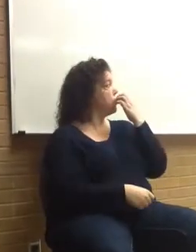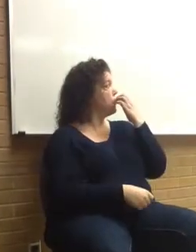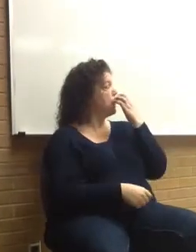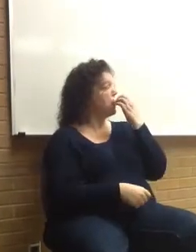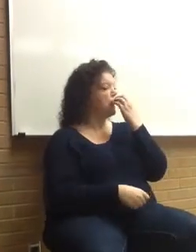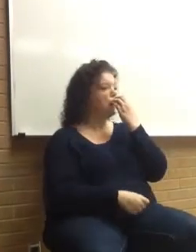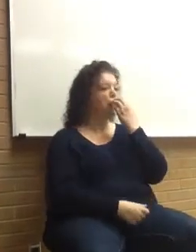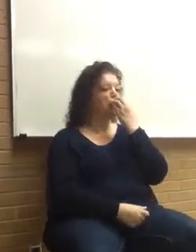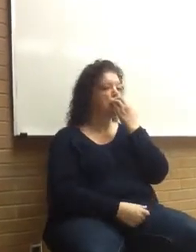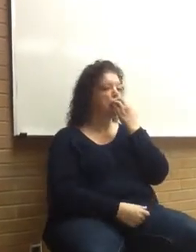Let's see.